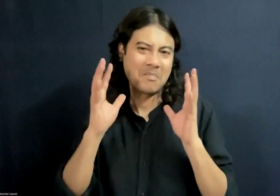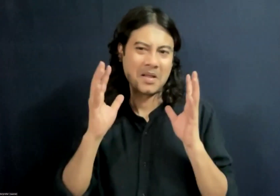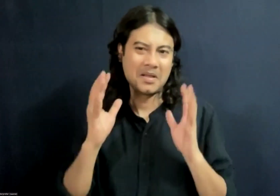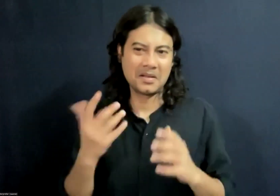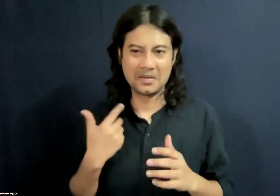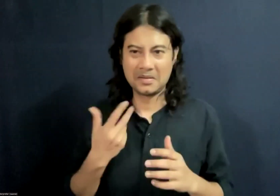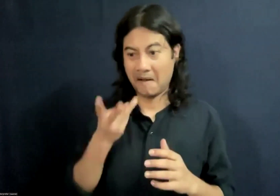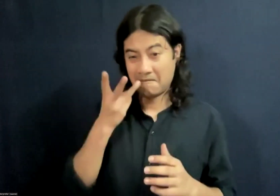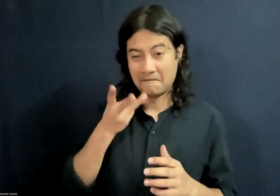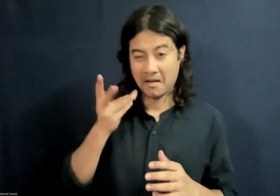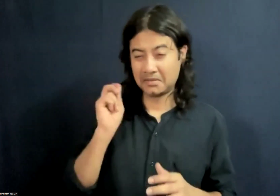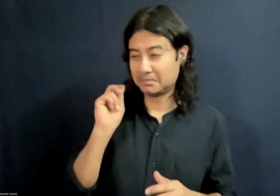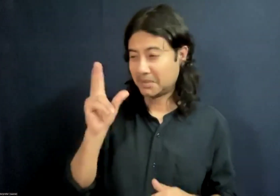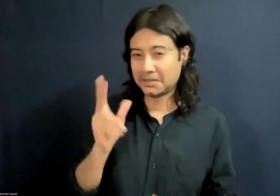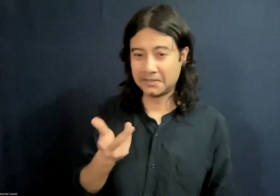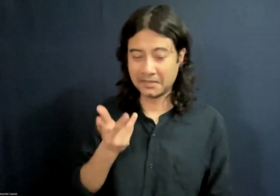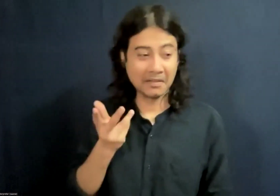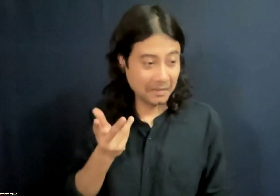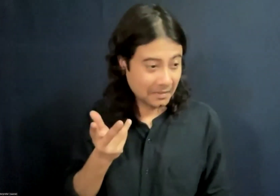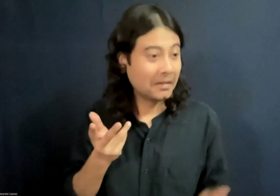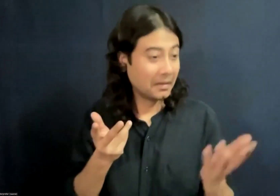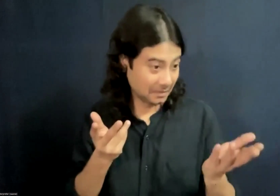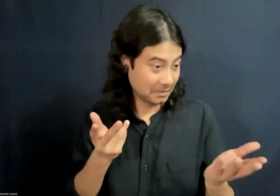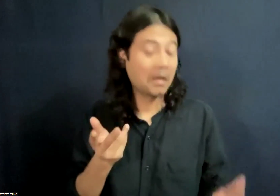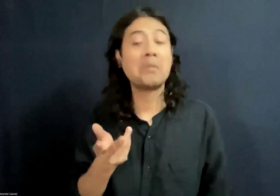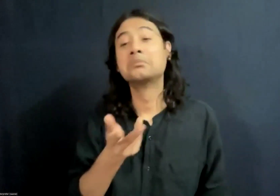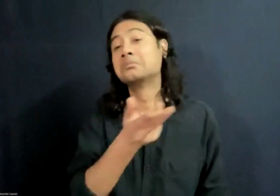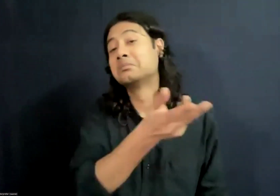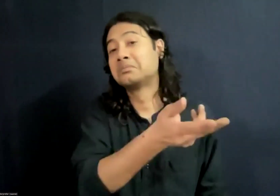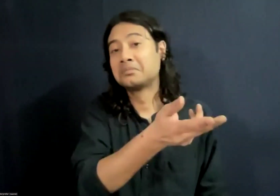wine to this person. But,